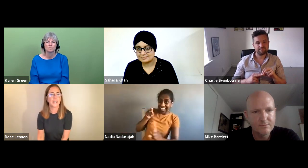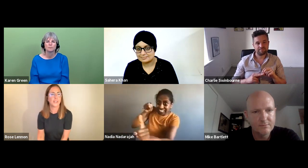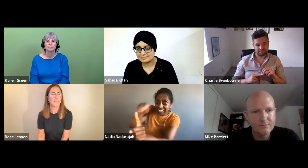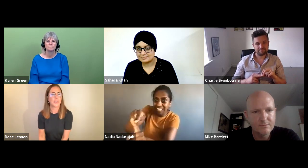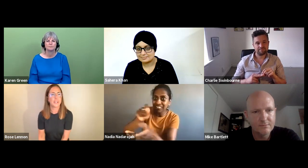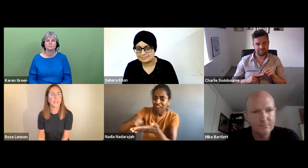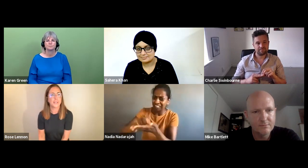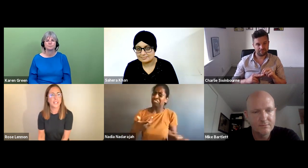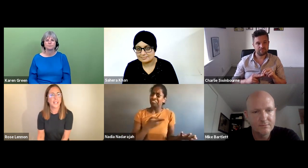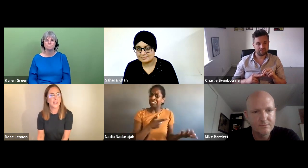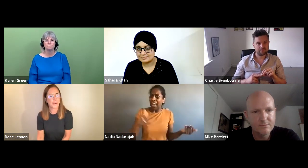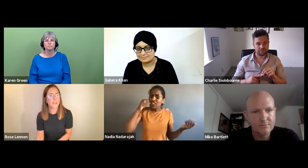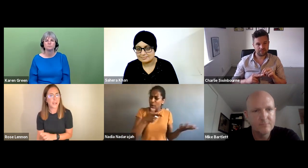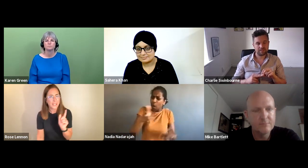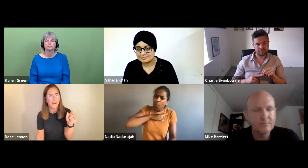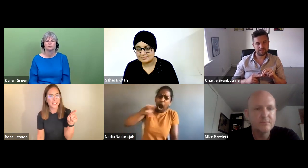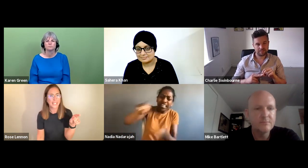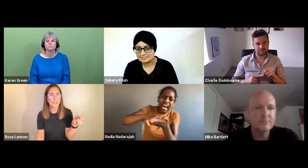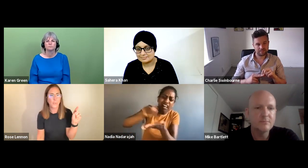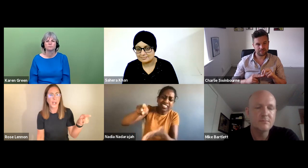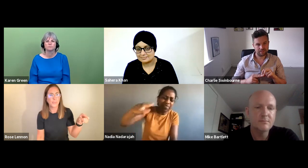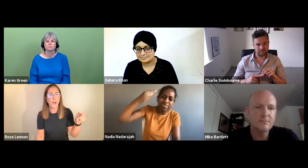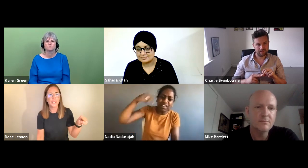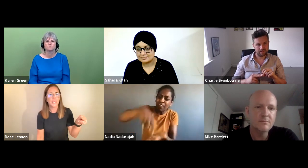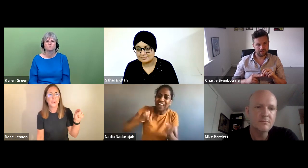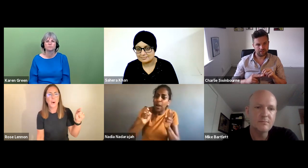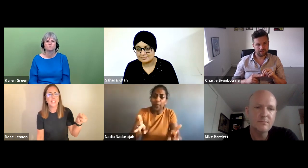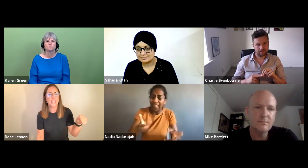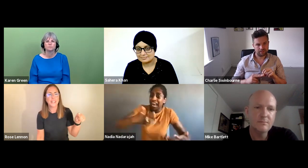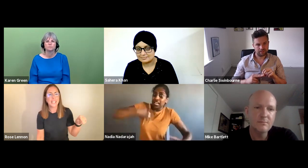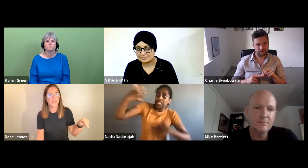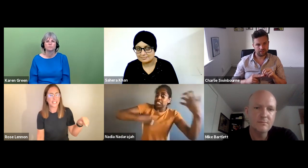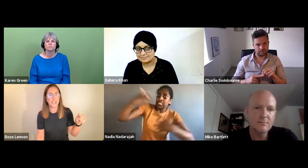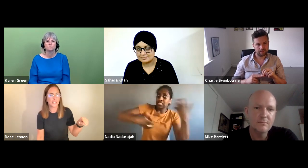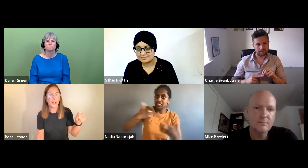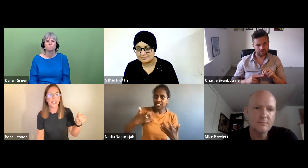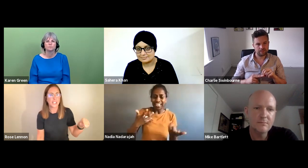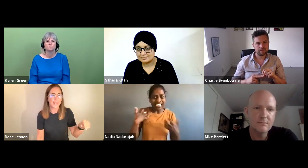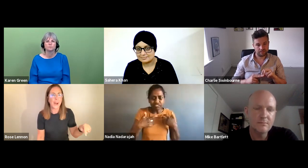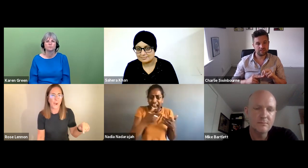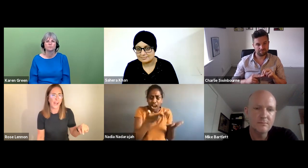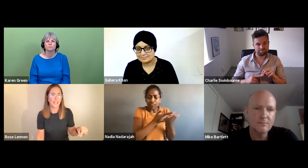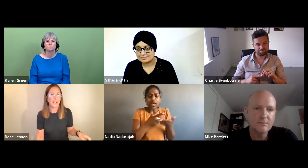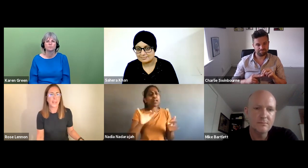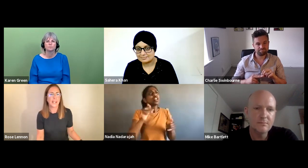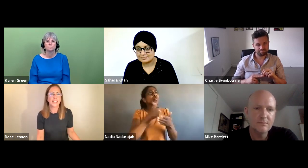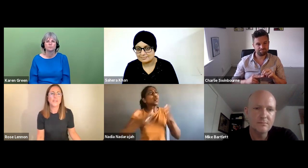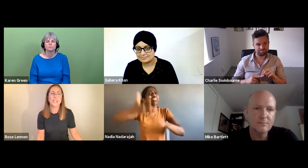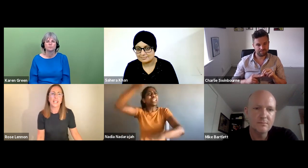not the producer. They were targeting why didn't they think of it? Why didn't they do it that way? And it's interesting,